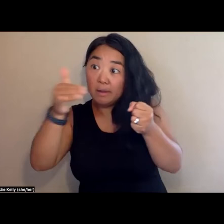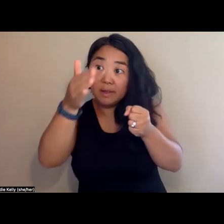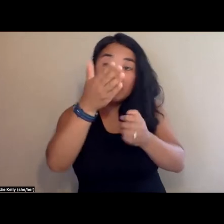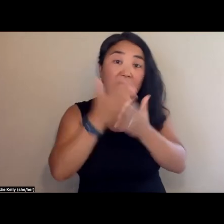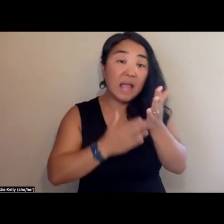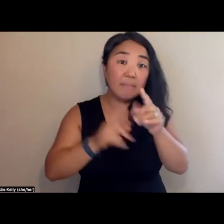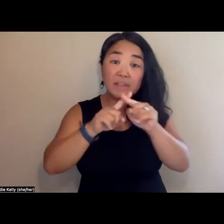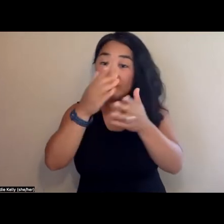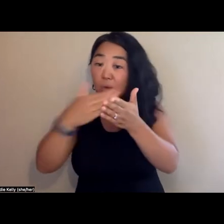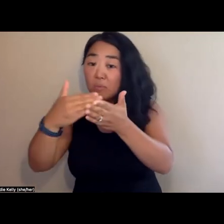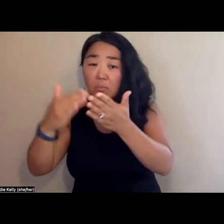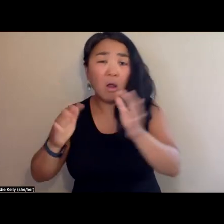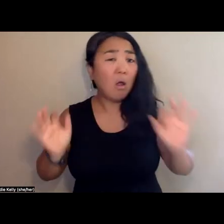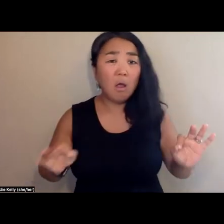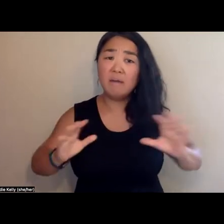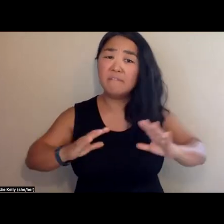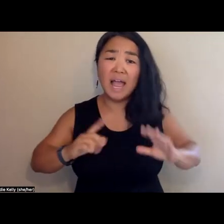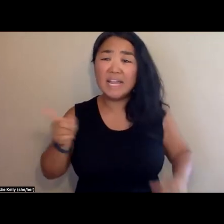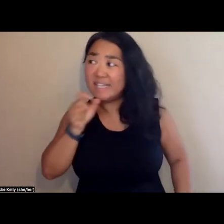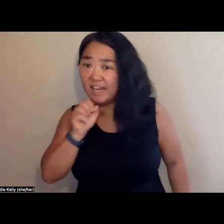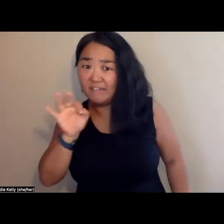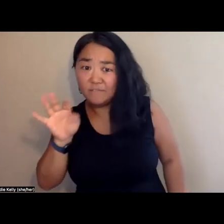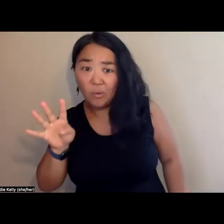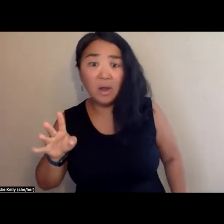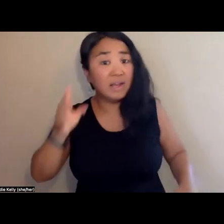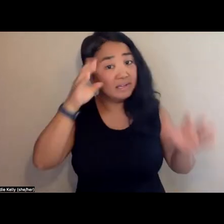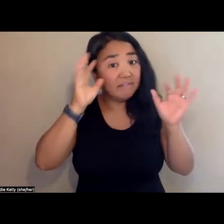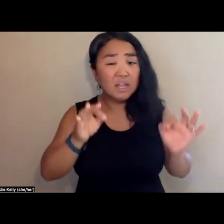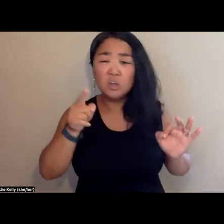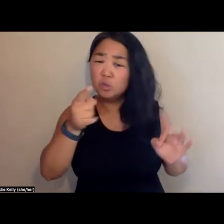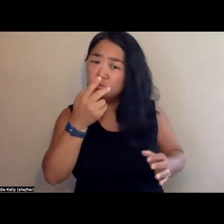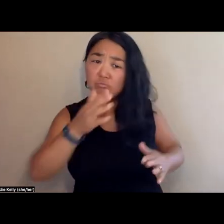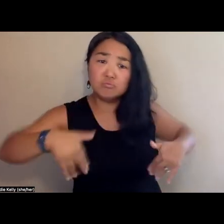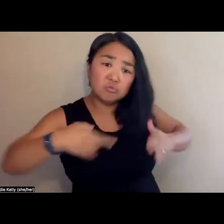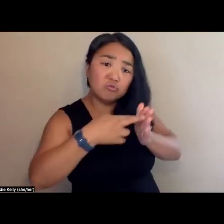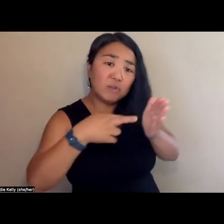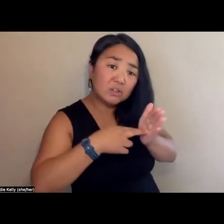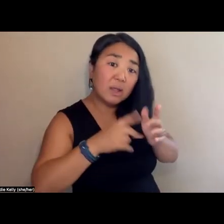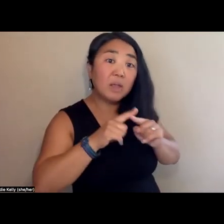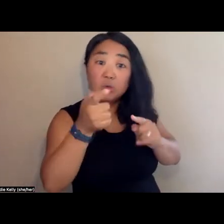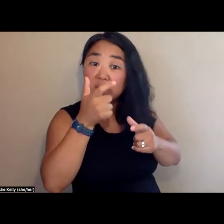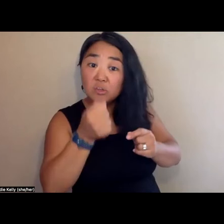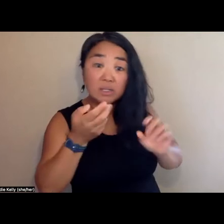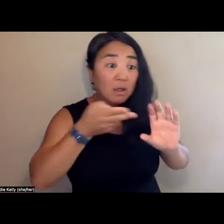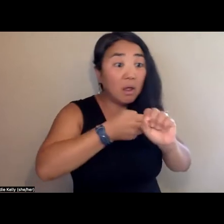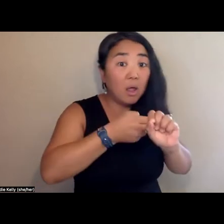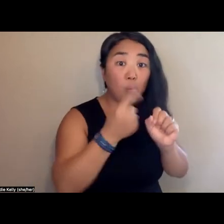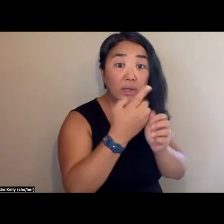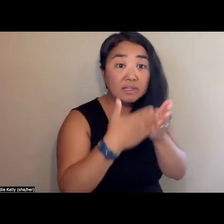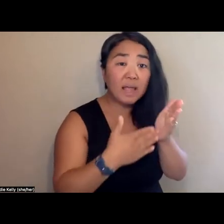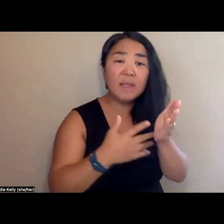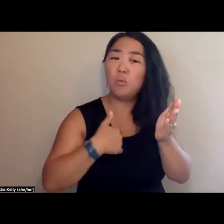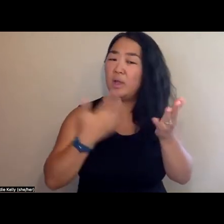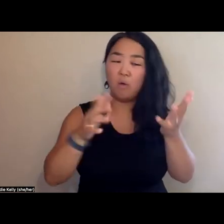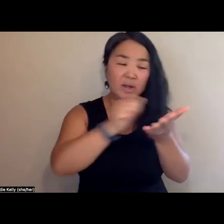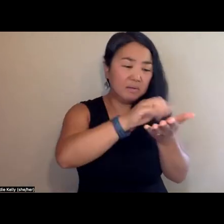So definitely, if you haven't registered yet, but you're interested in joining a segment, we have mapped out, you'll get more information of some of the